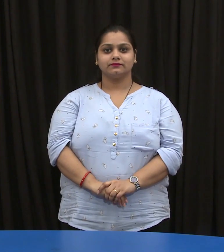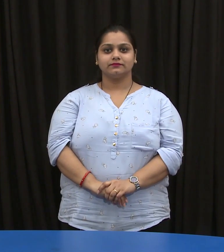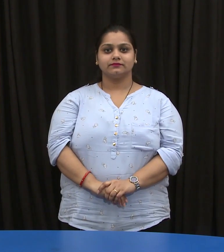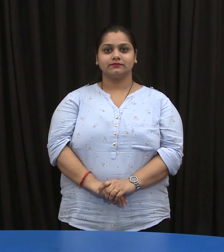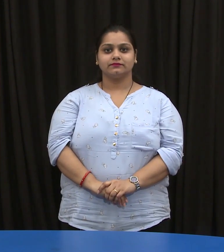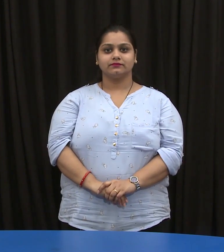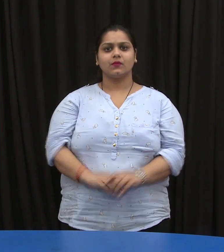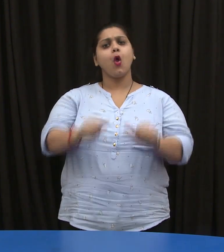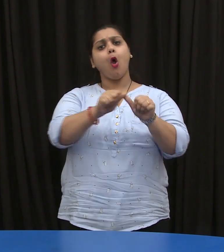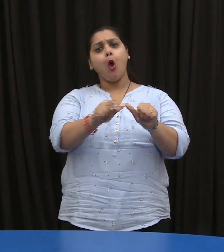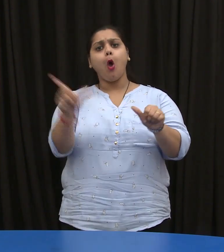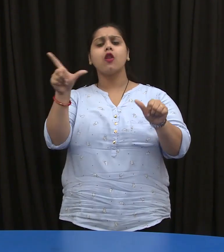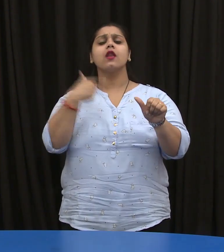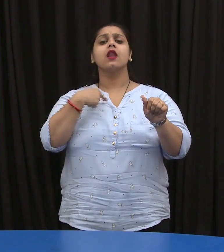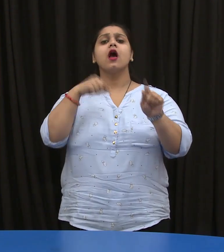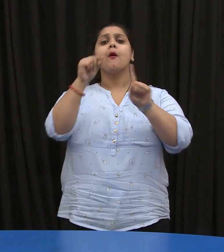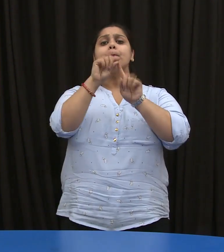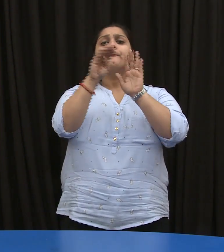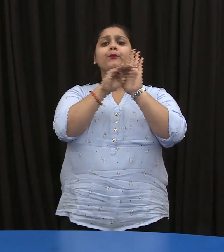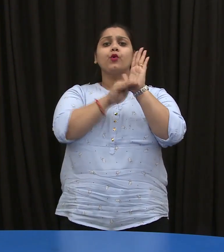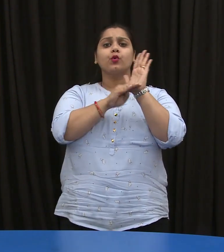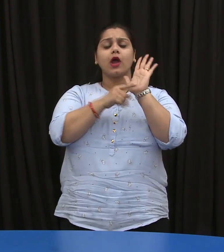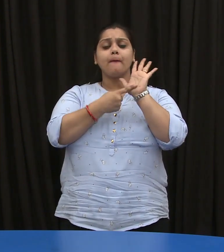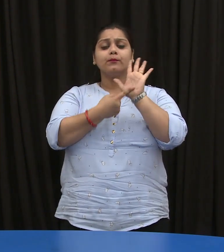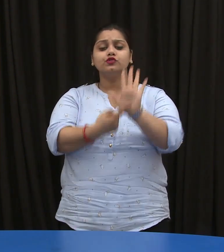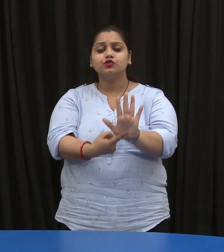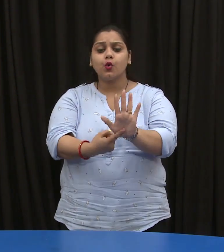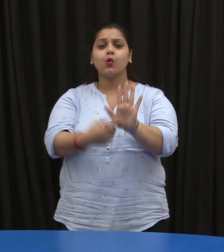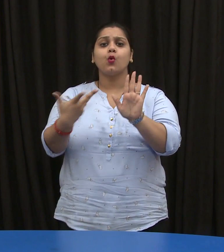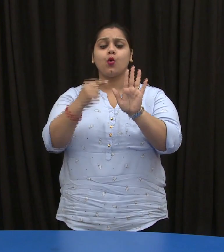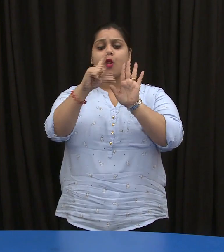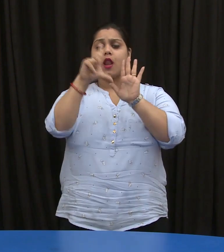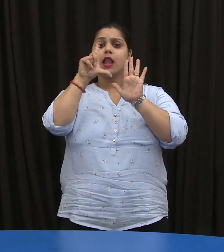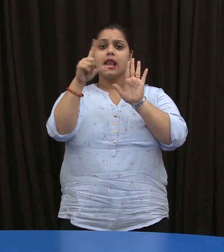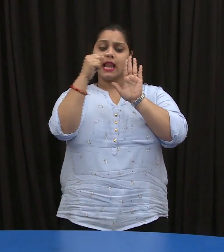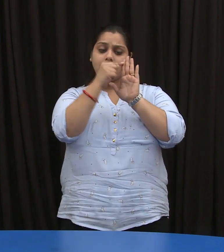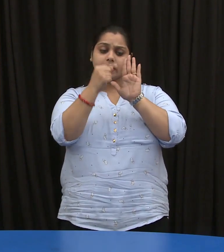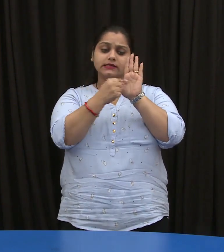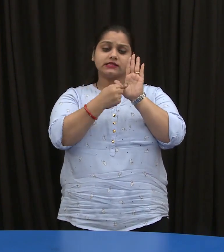All program displays a list of installed programs